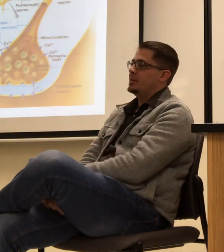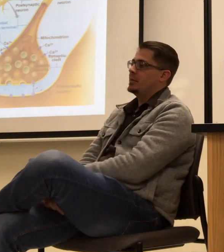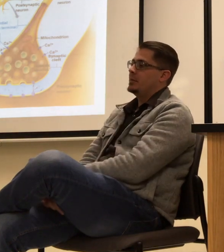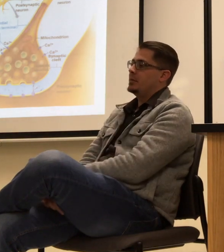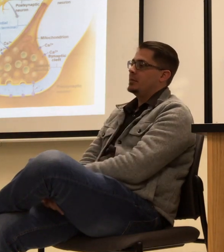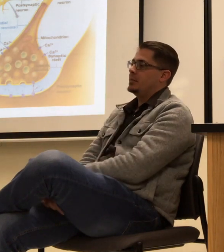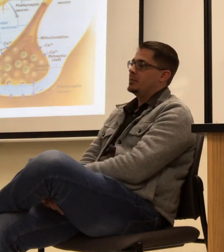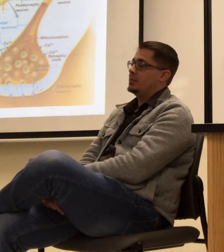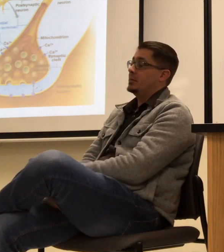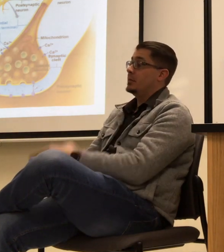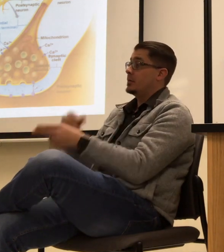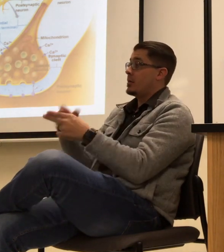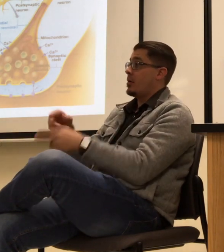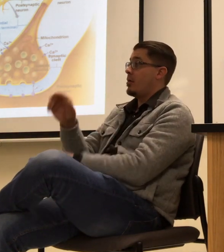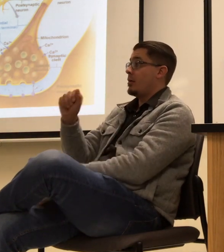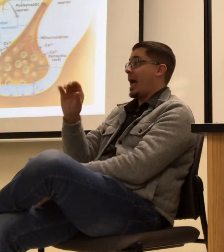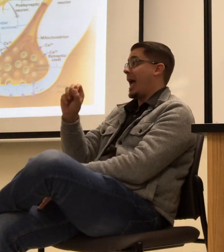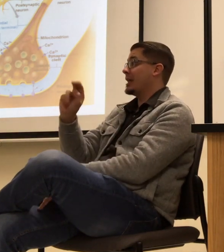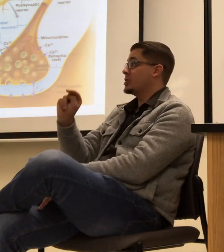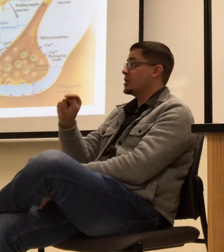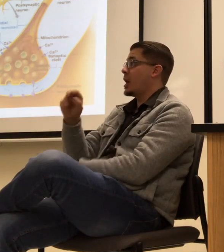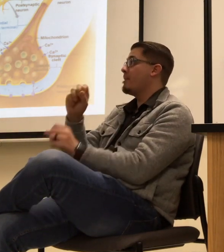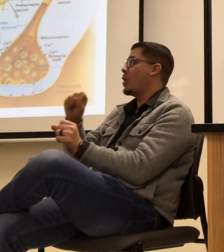called action potentials